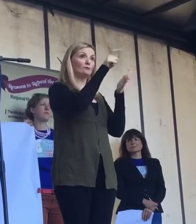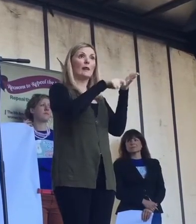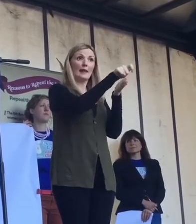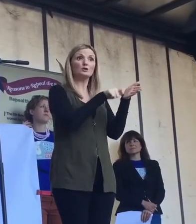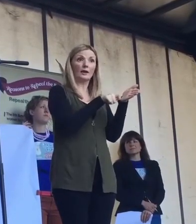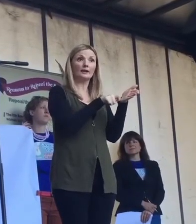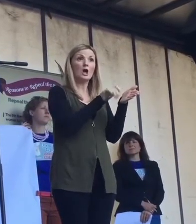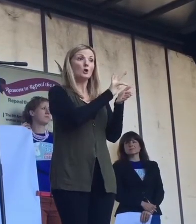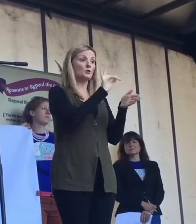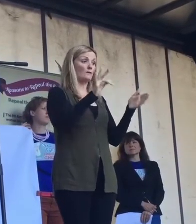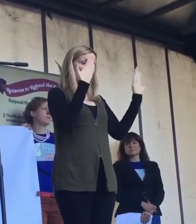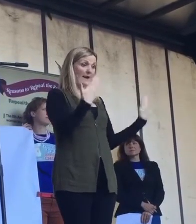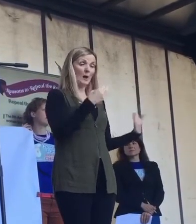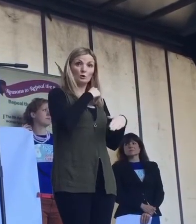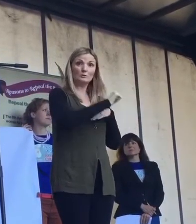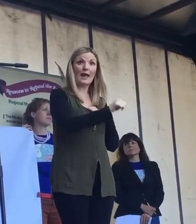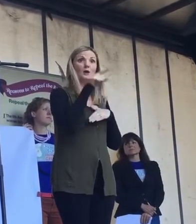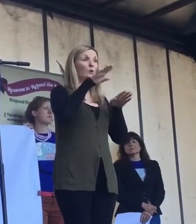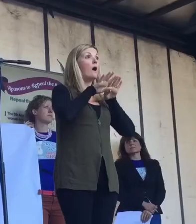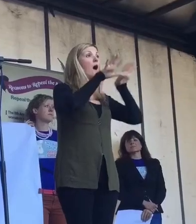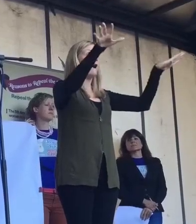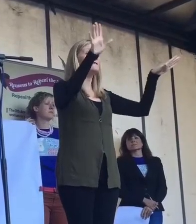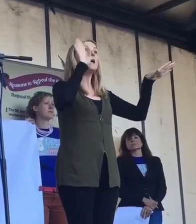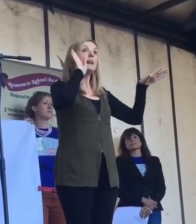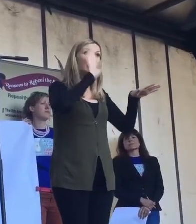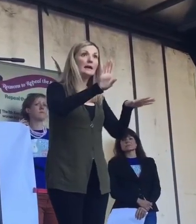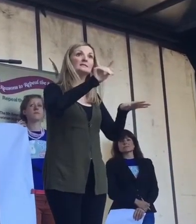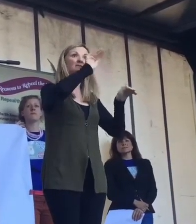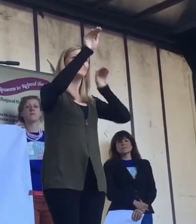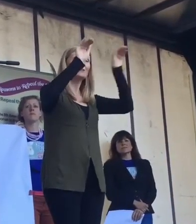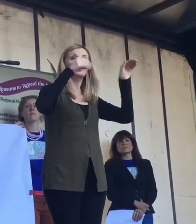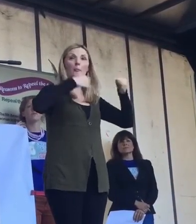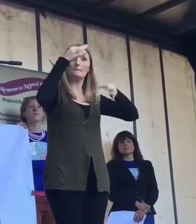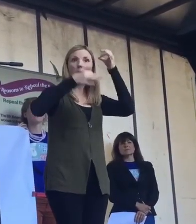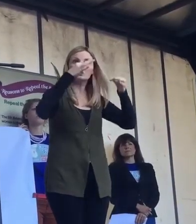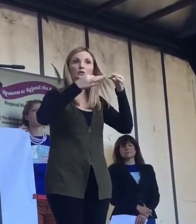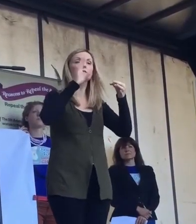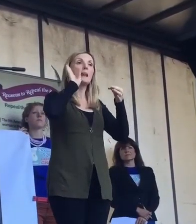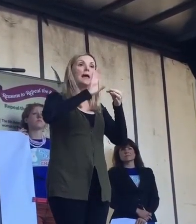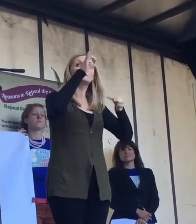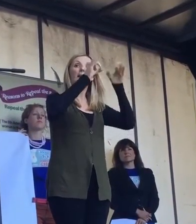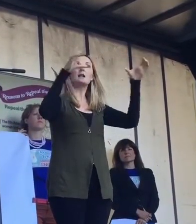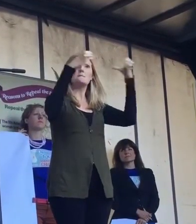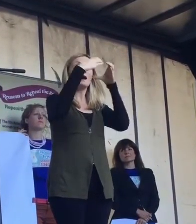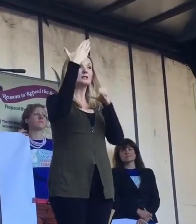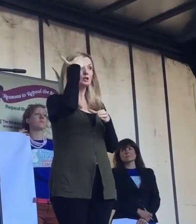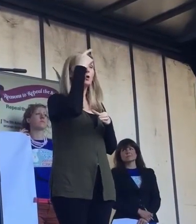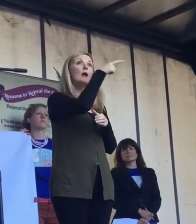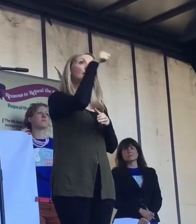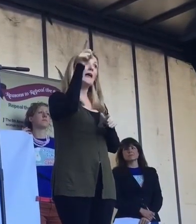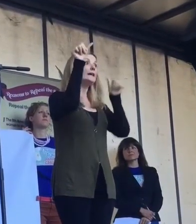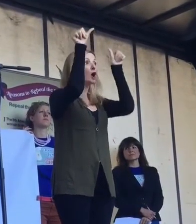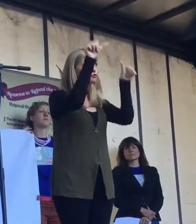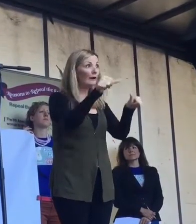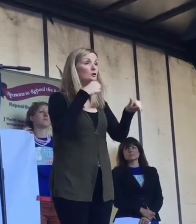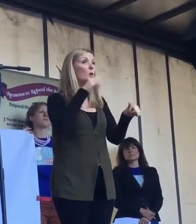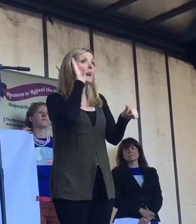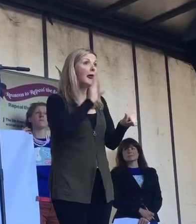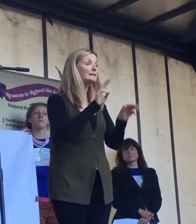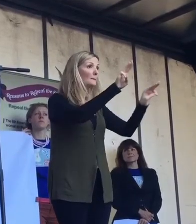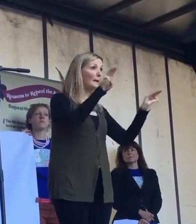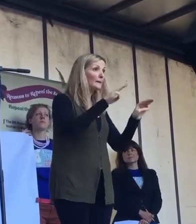here. Let every politician, let every political party know that they either agree to allow the